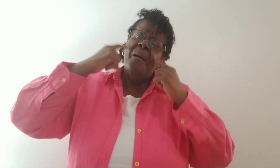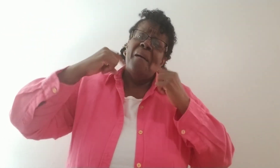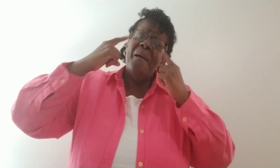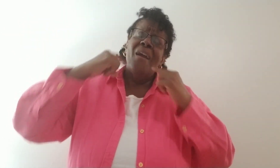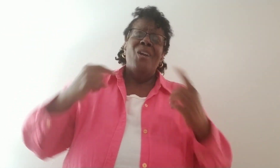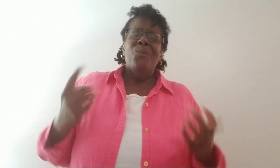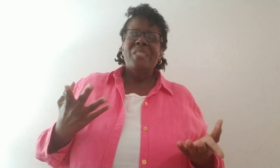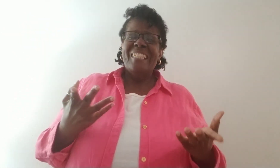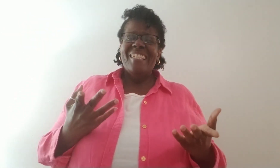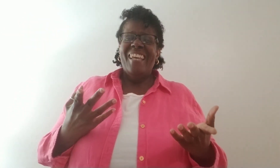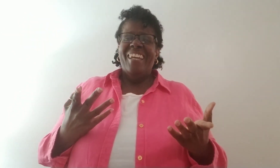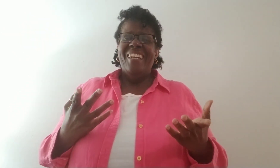what did I say?